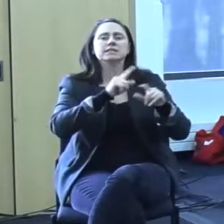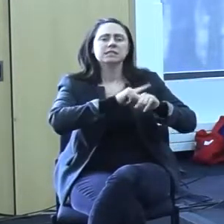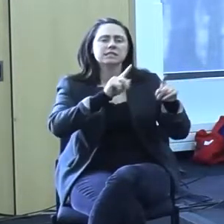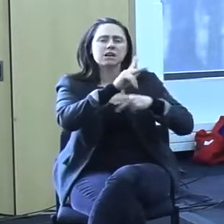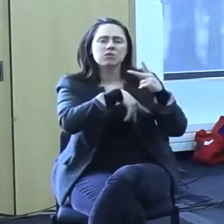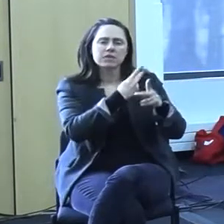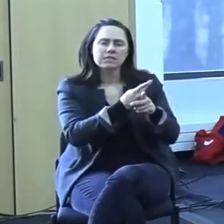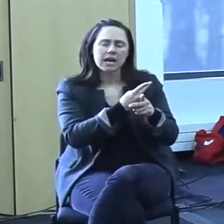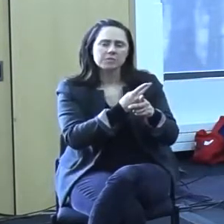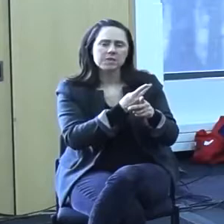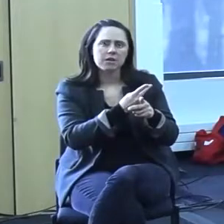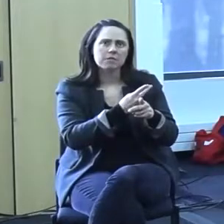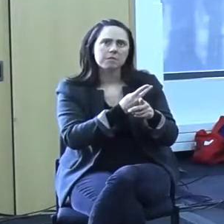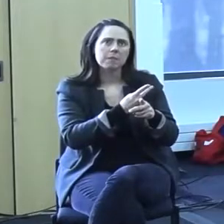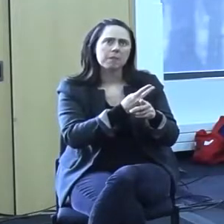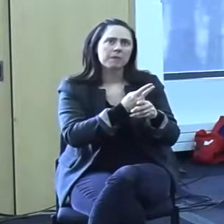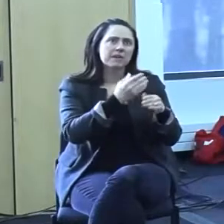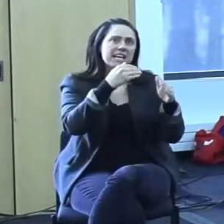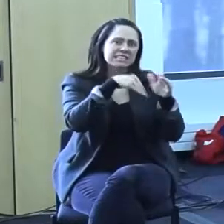different types of